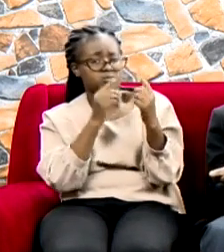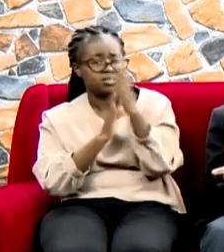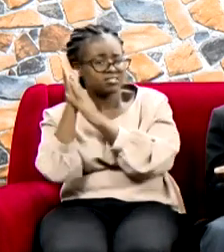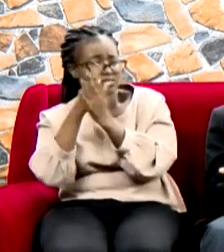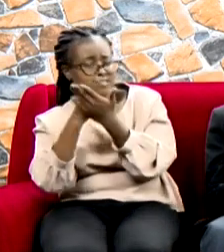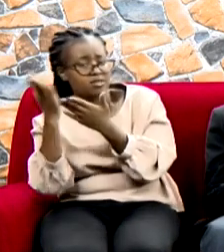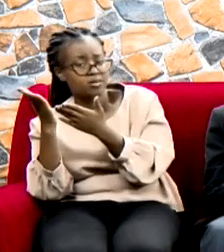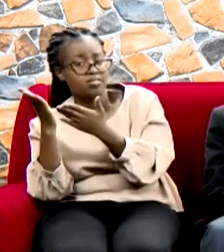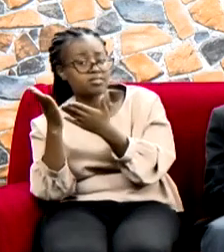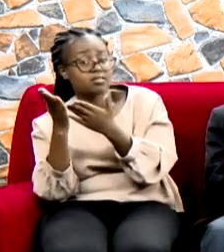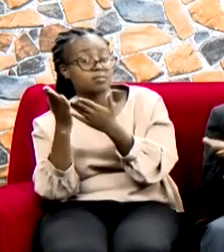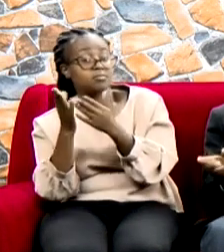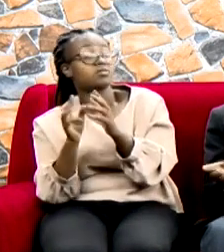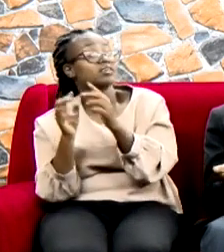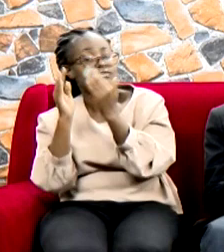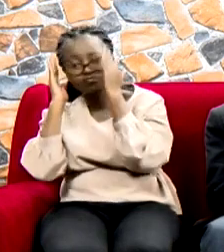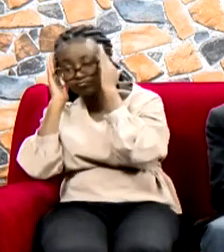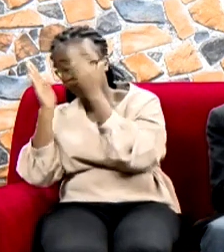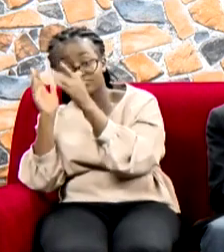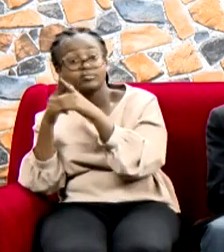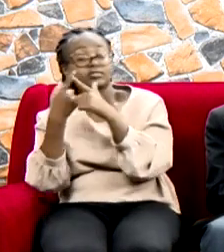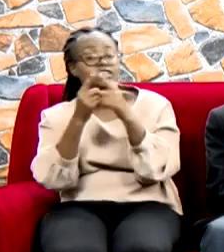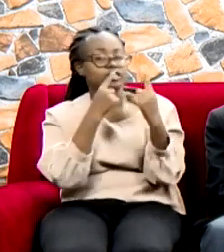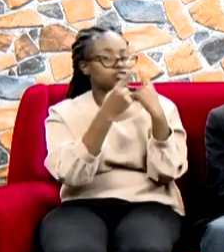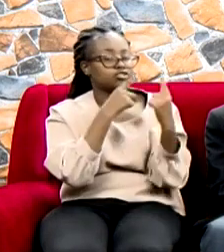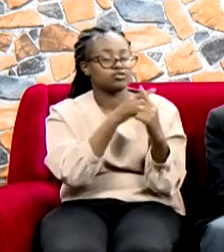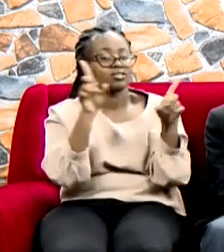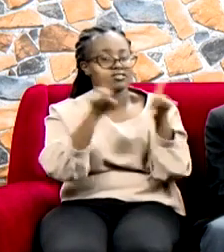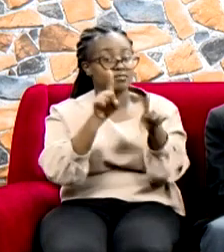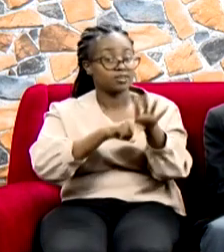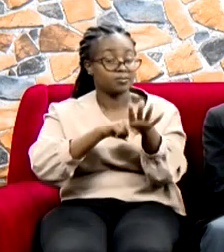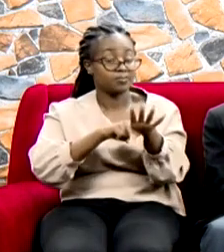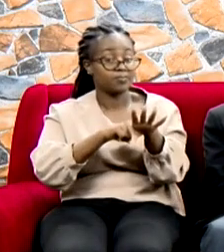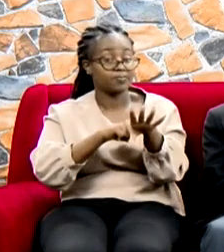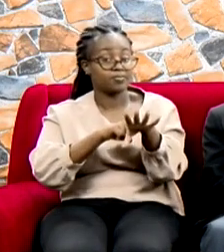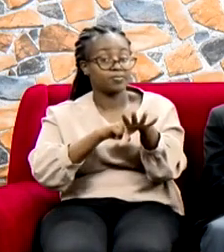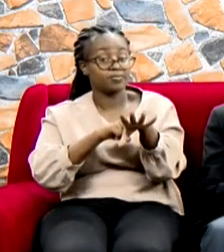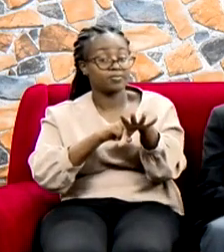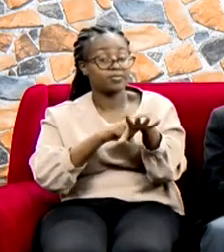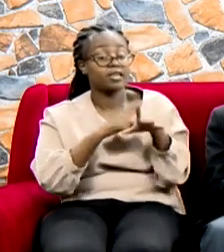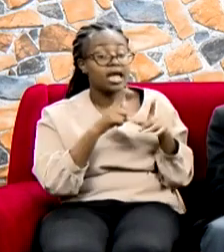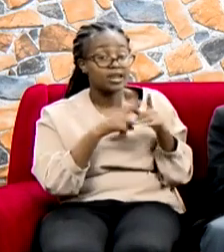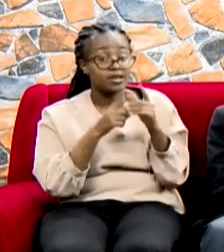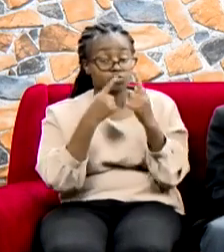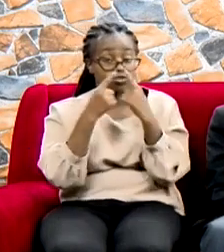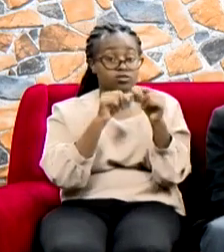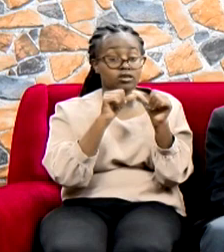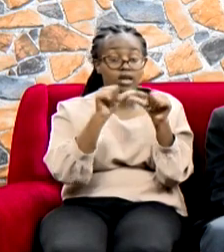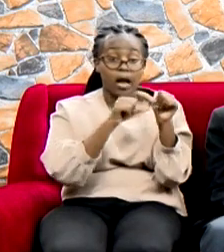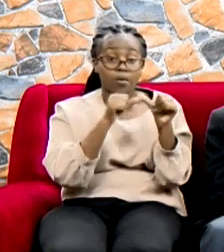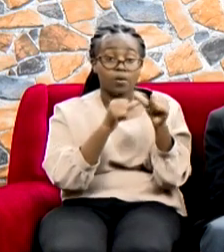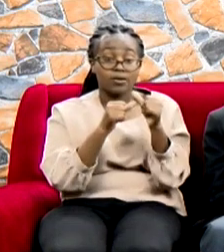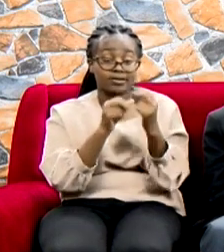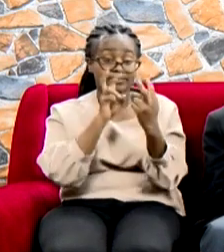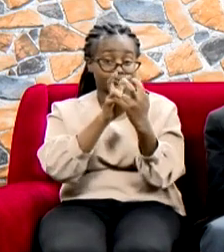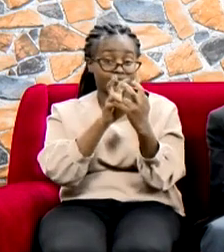something somewhere, I'll give my attention to the other thing, but still talking to you. Okay. So, but when we talk of lack of eye contact,